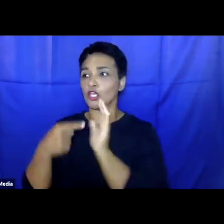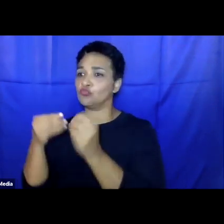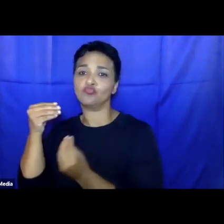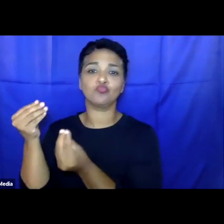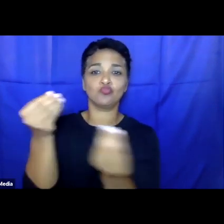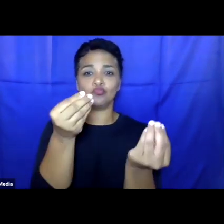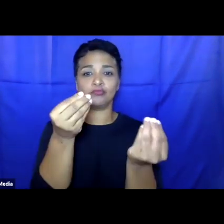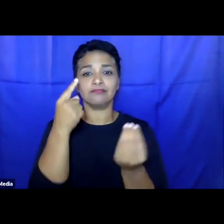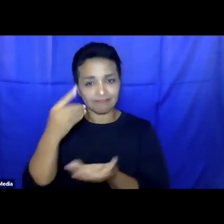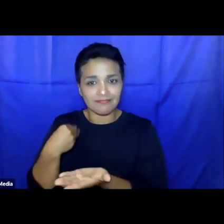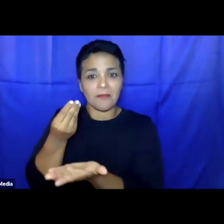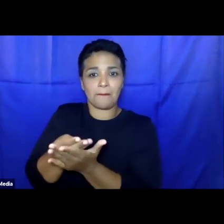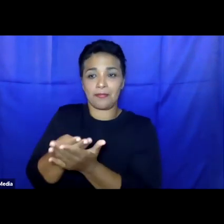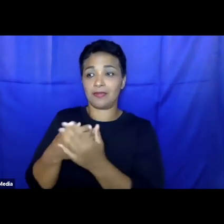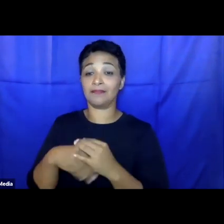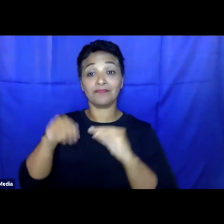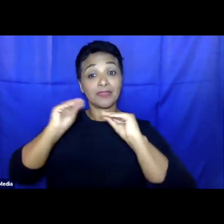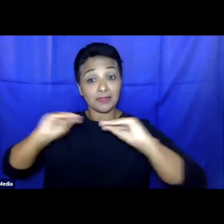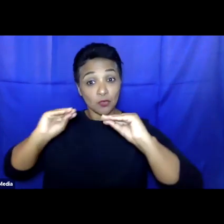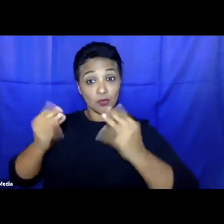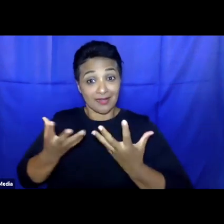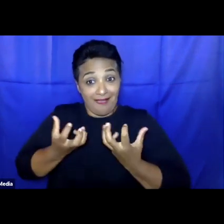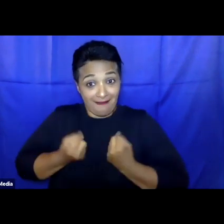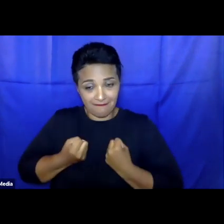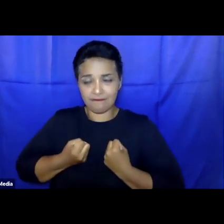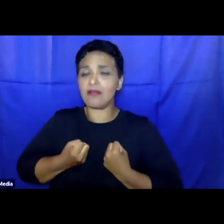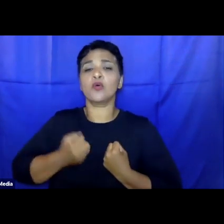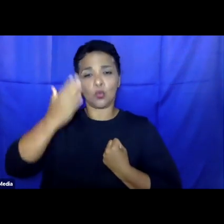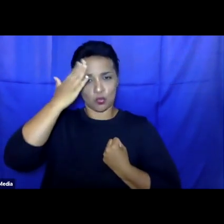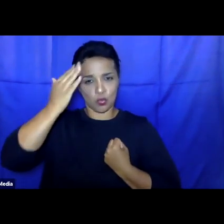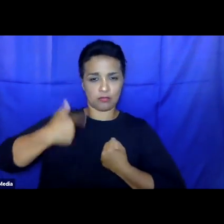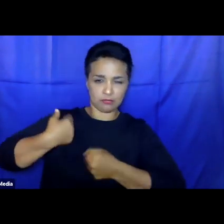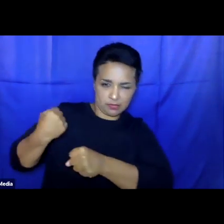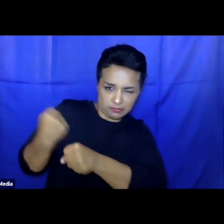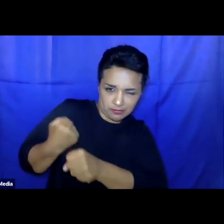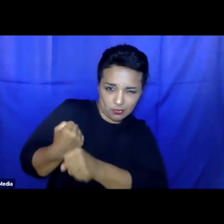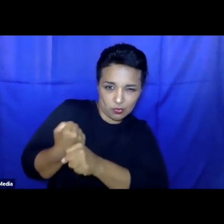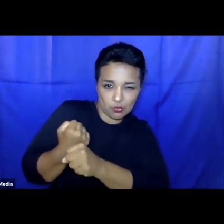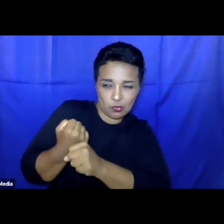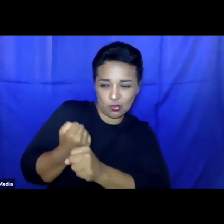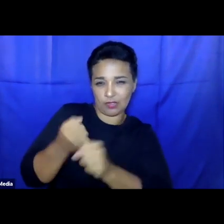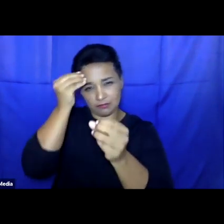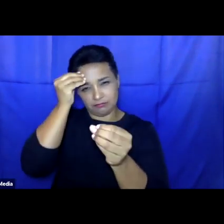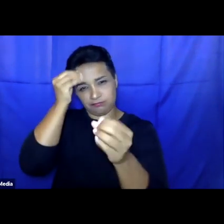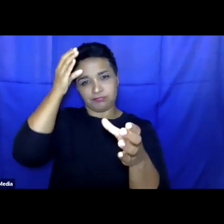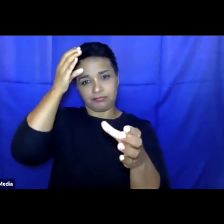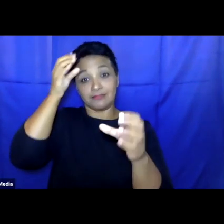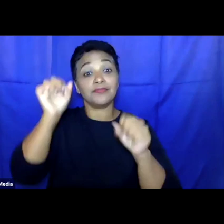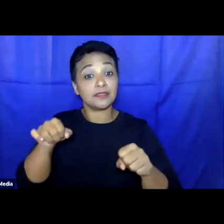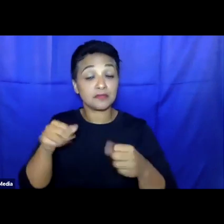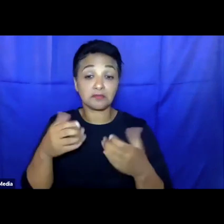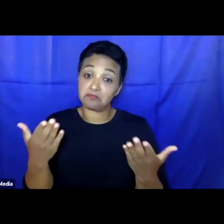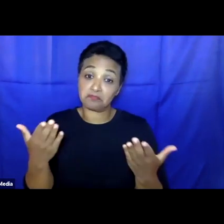non-negotiable, it depends, on the person's hard work. There are those who never went for